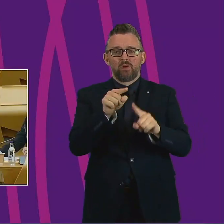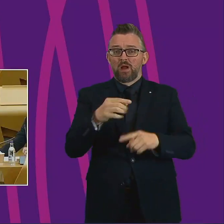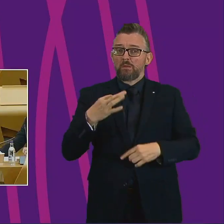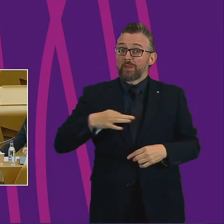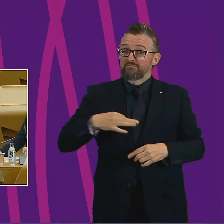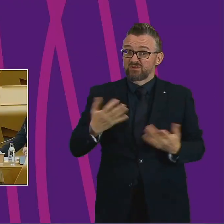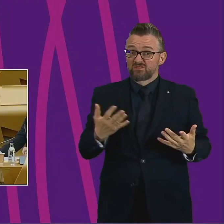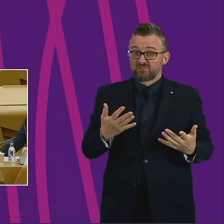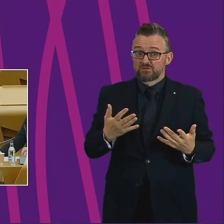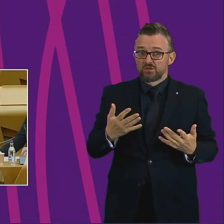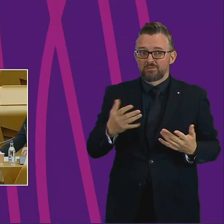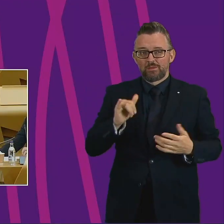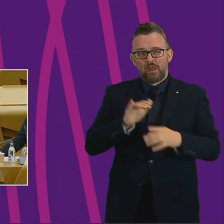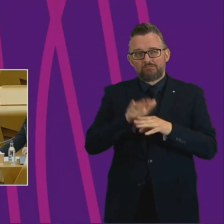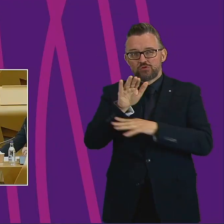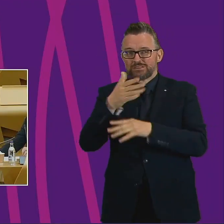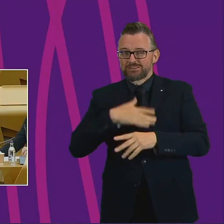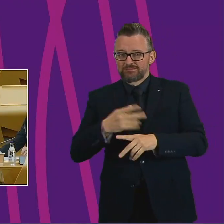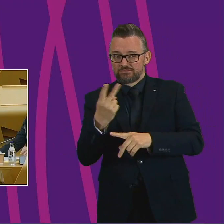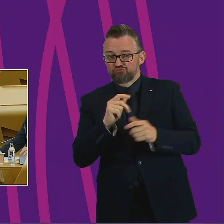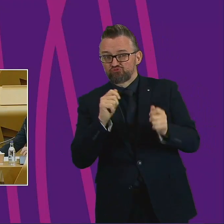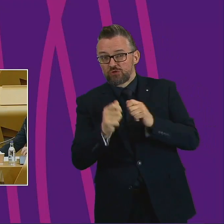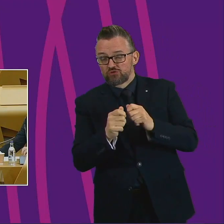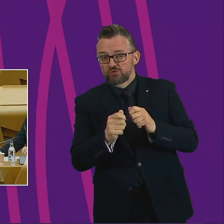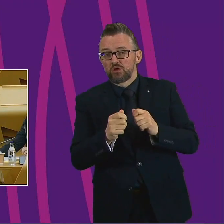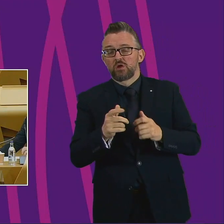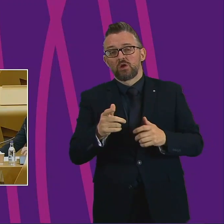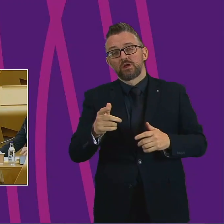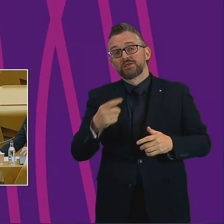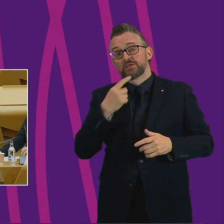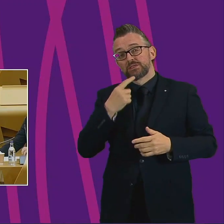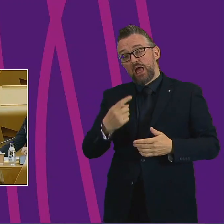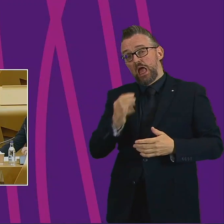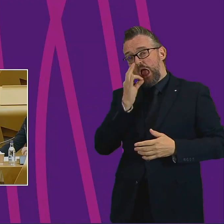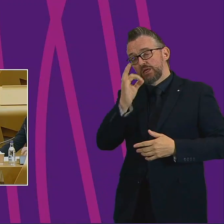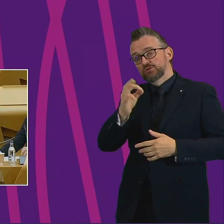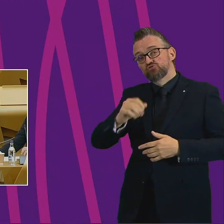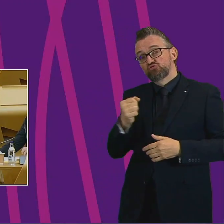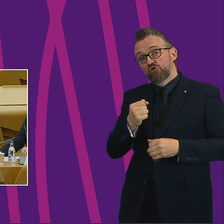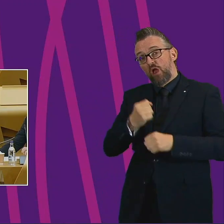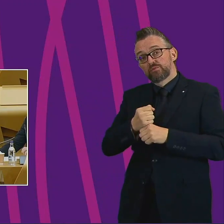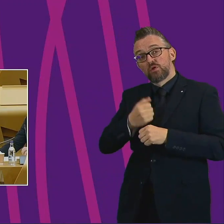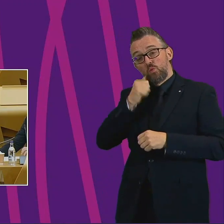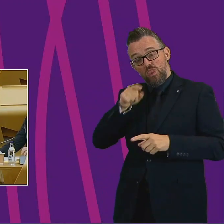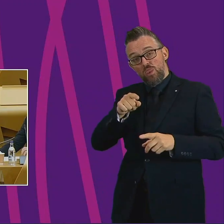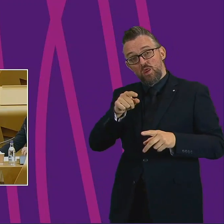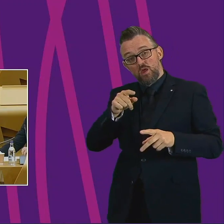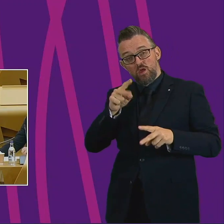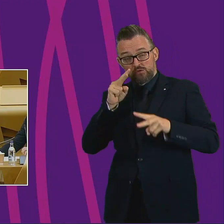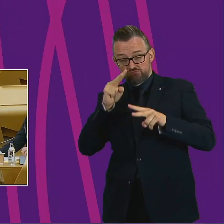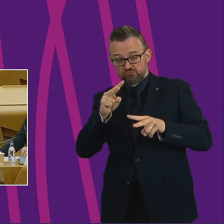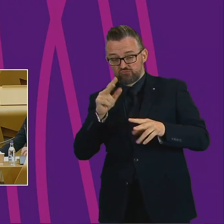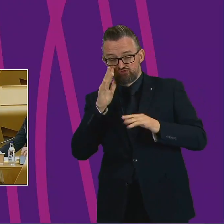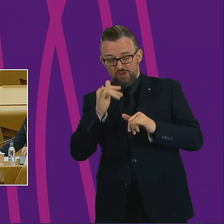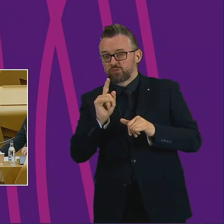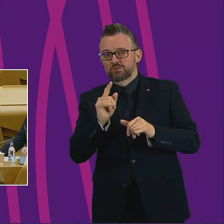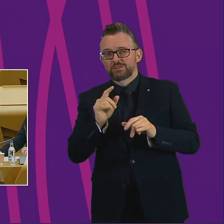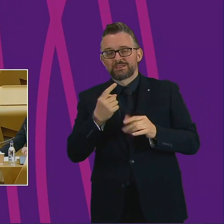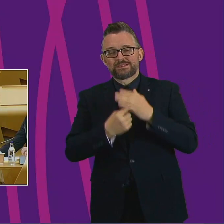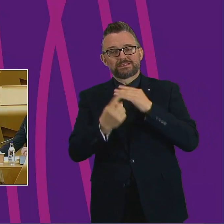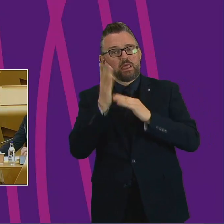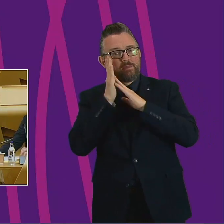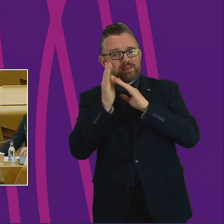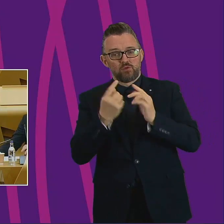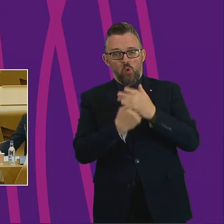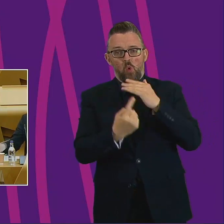that any future design should be considered around that. Is it now the Scottish Government's view that they will review single bed occupancy in